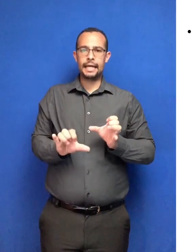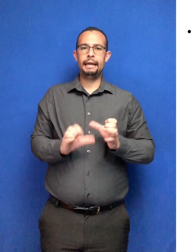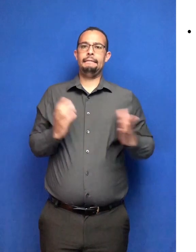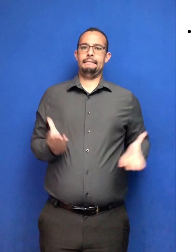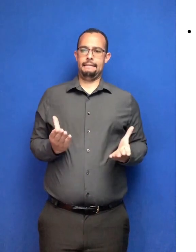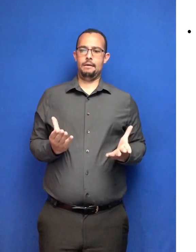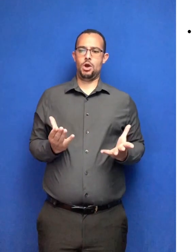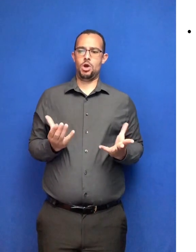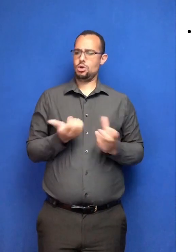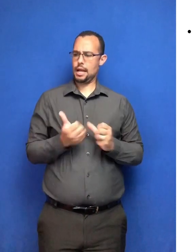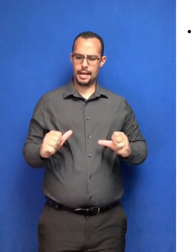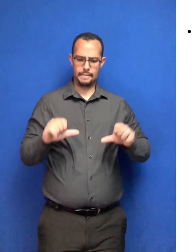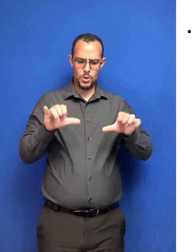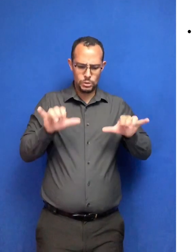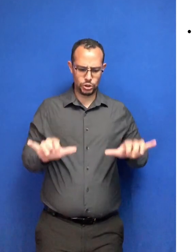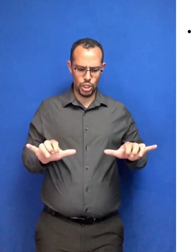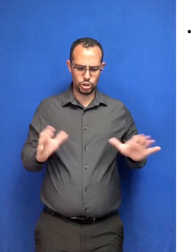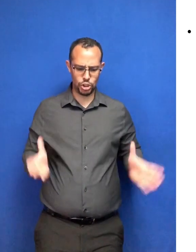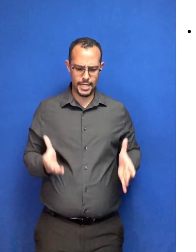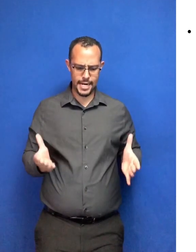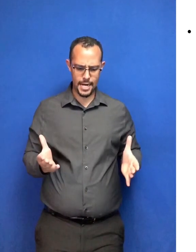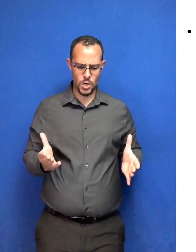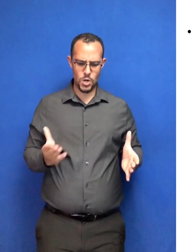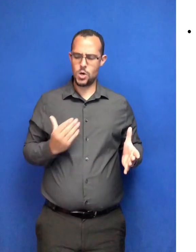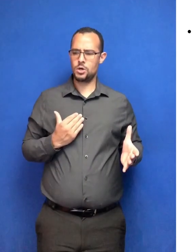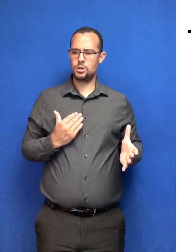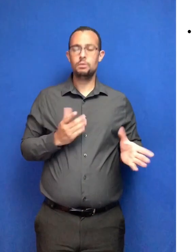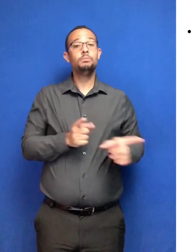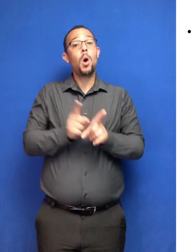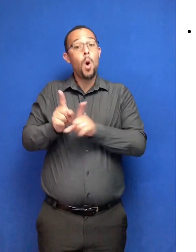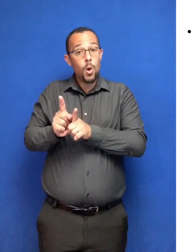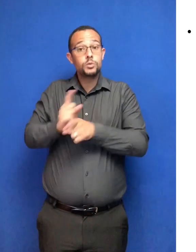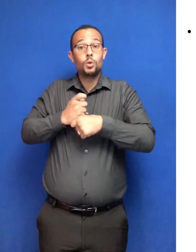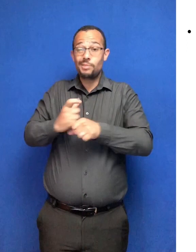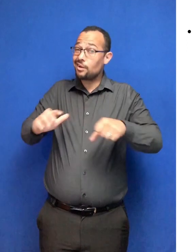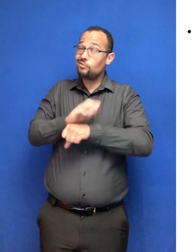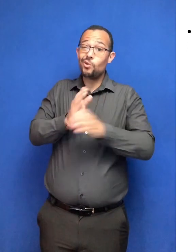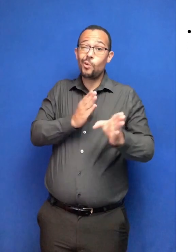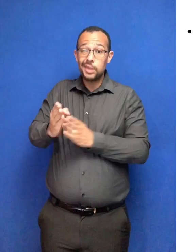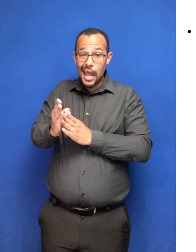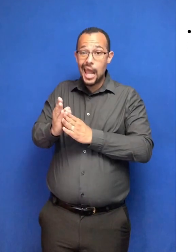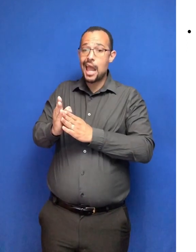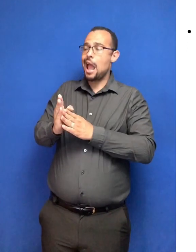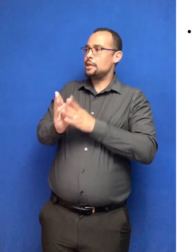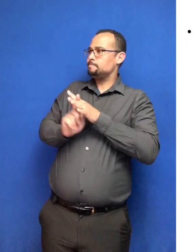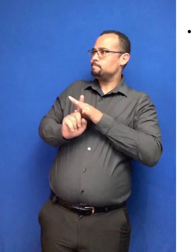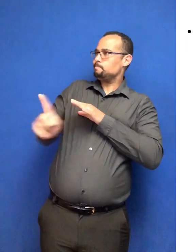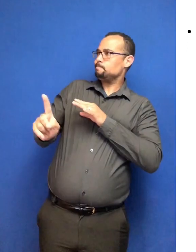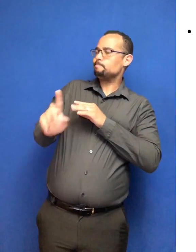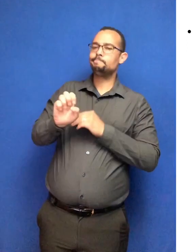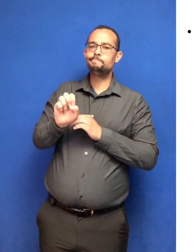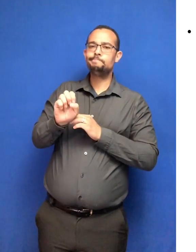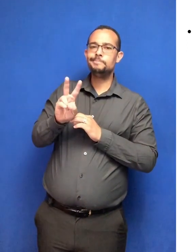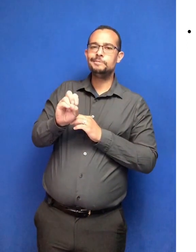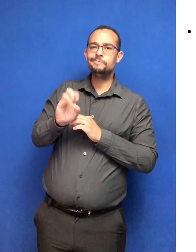know from your home what are the routes that are going to be best. What routes